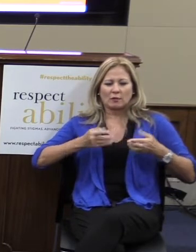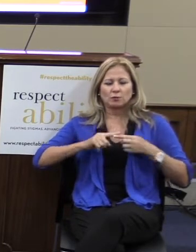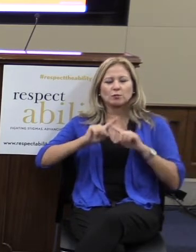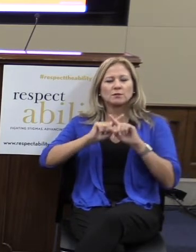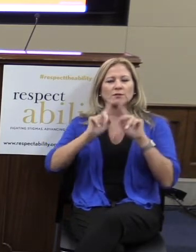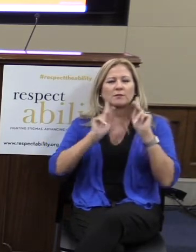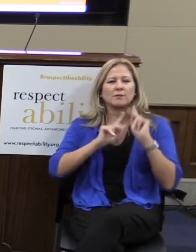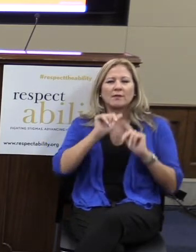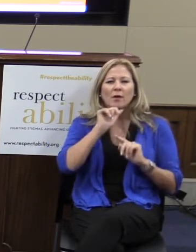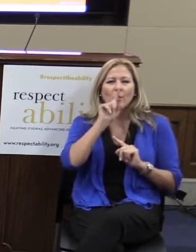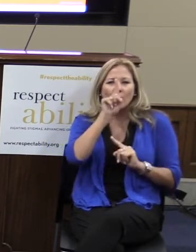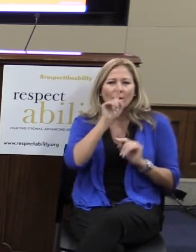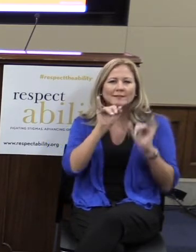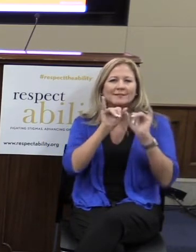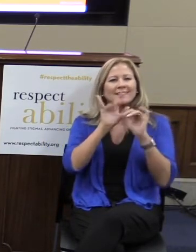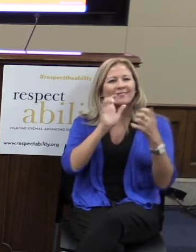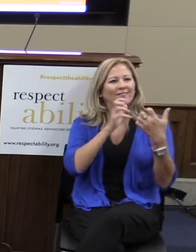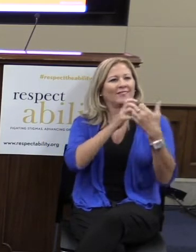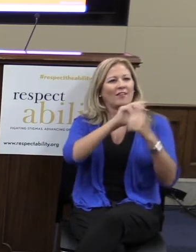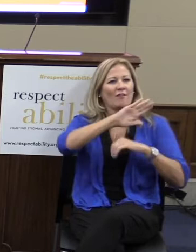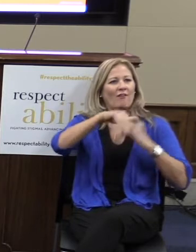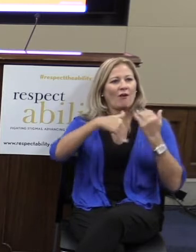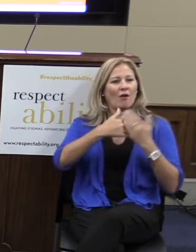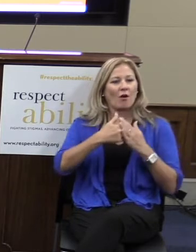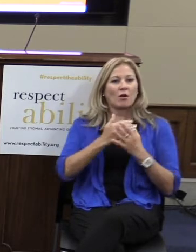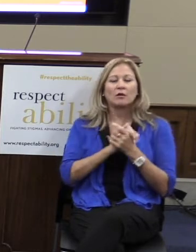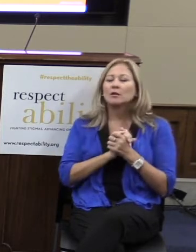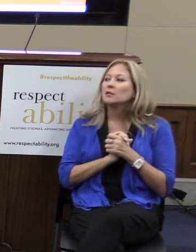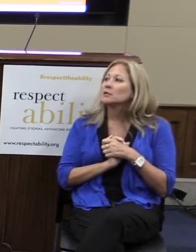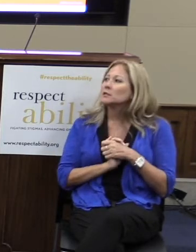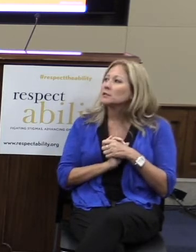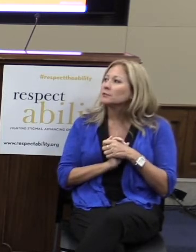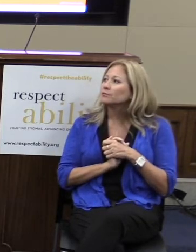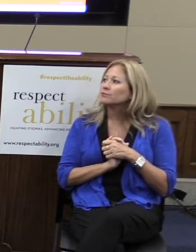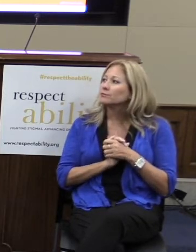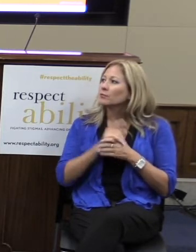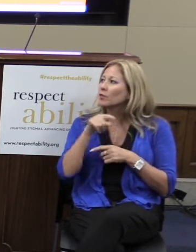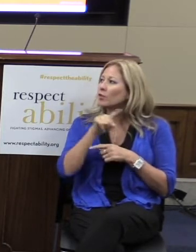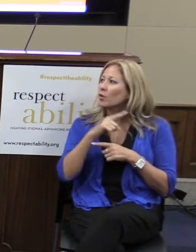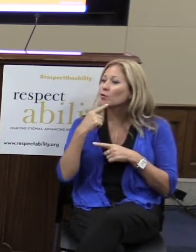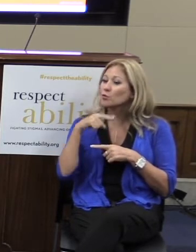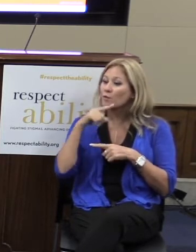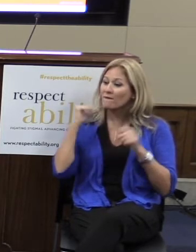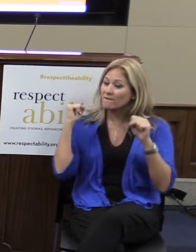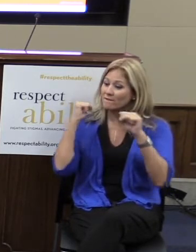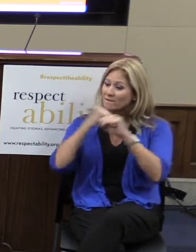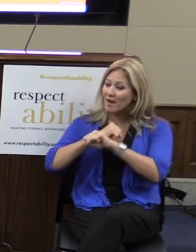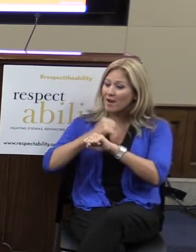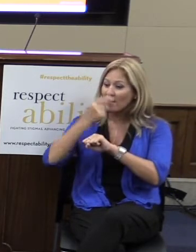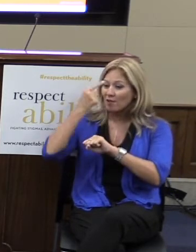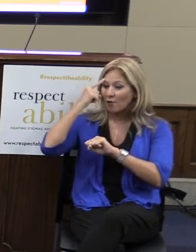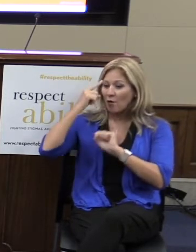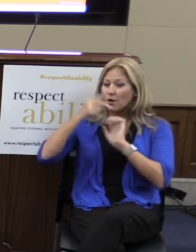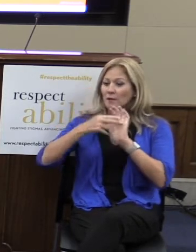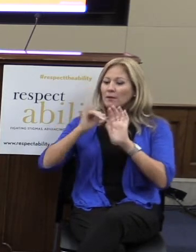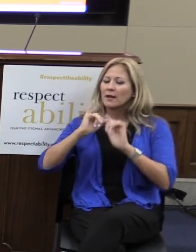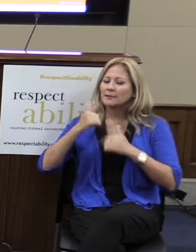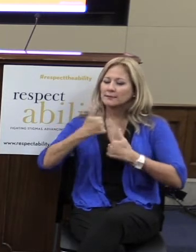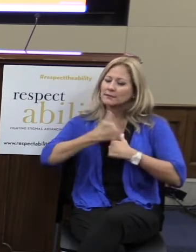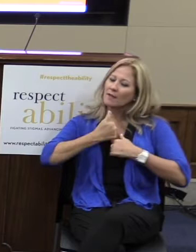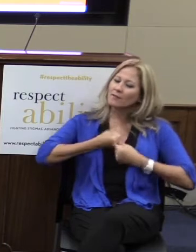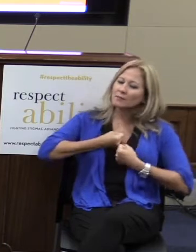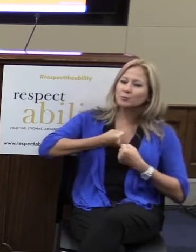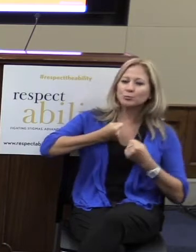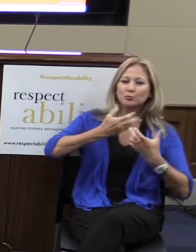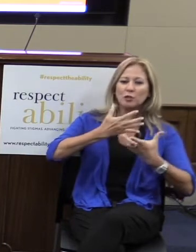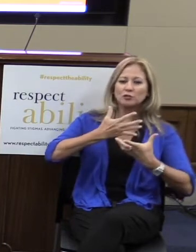perspective, there are those who fight for and embrace labels as a means of connectivity, self-expression, and